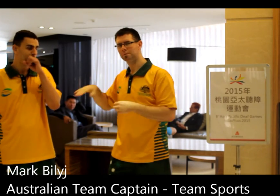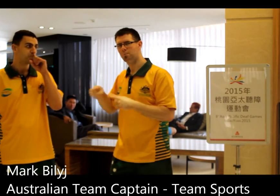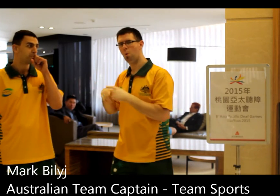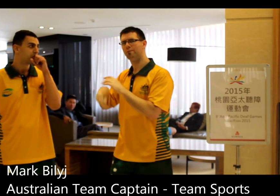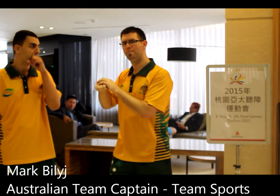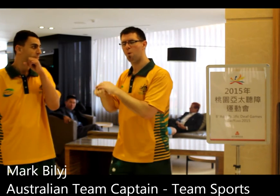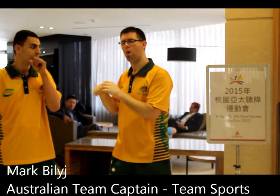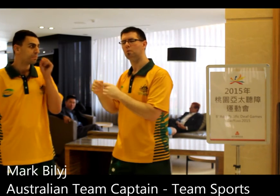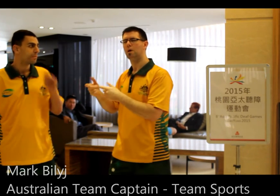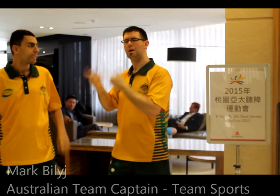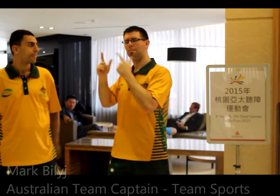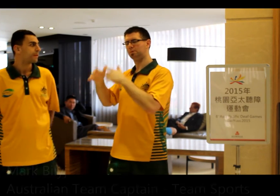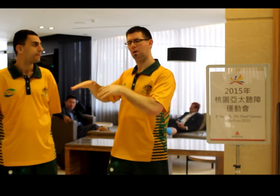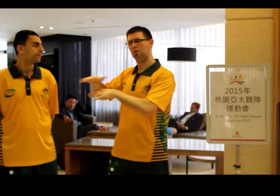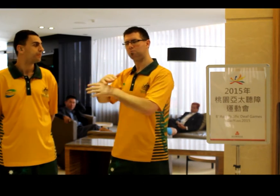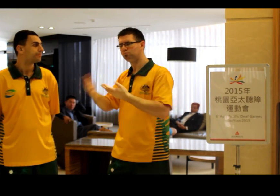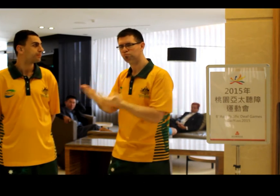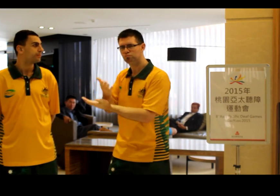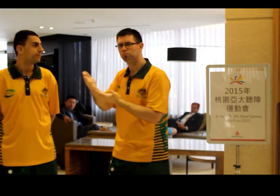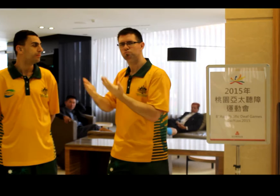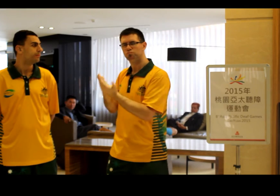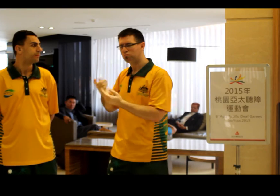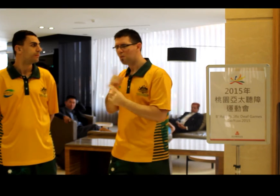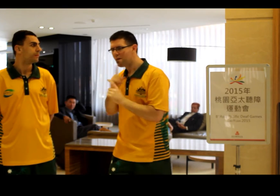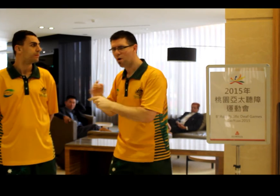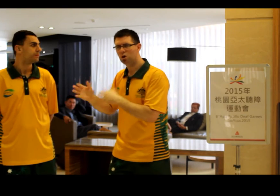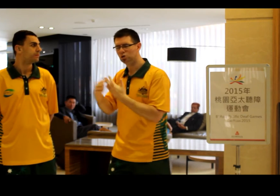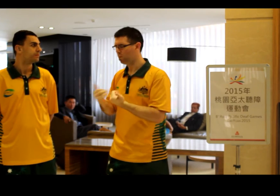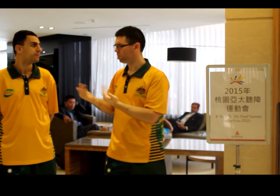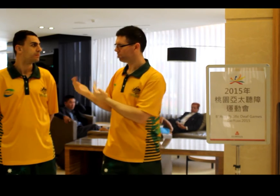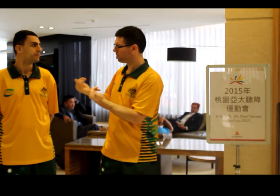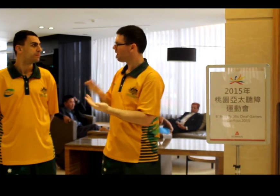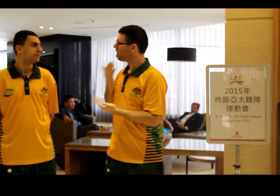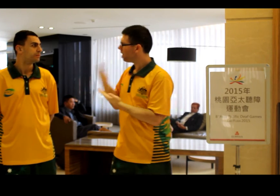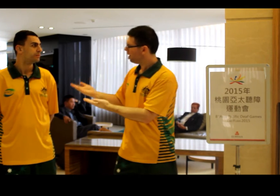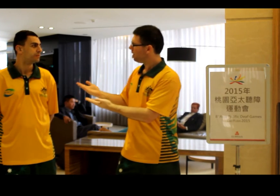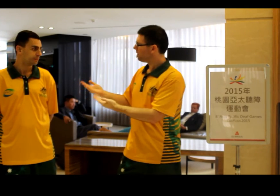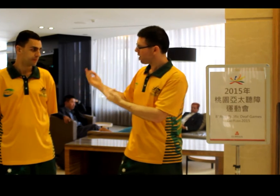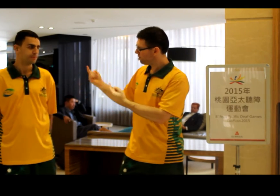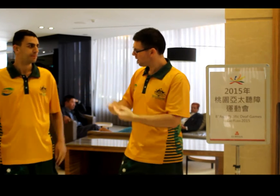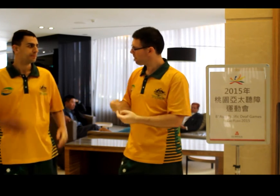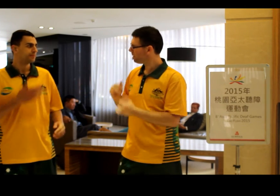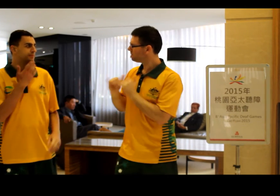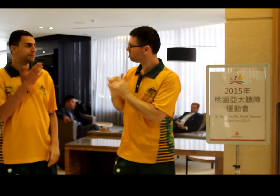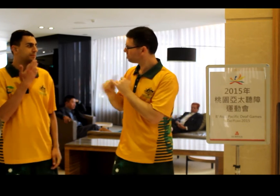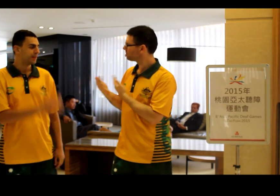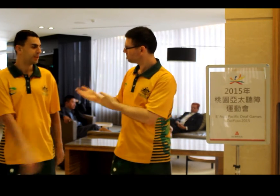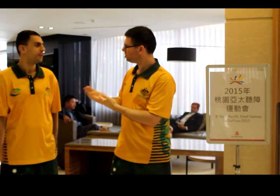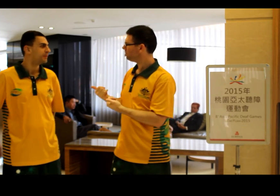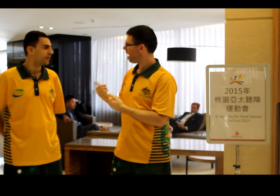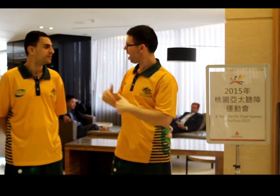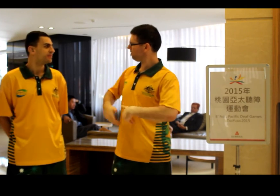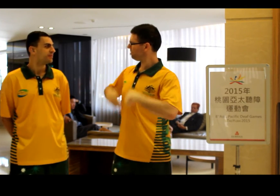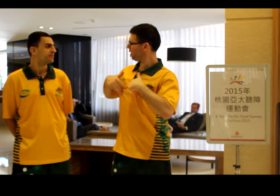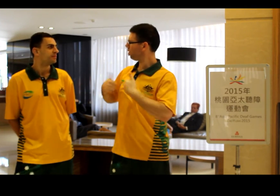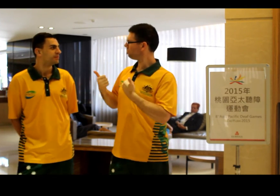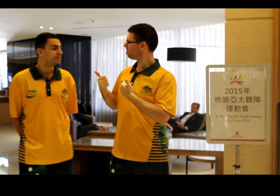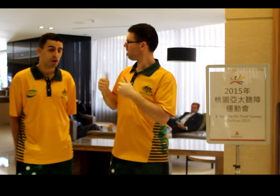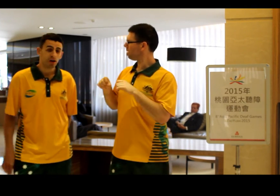captains. So we selected somebody from the team sports who could be there for advice and so on. So welcome, Mark. Thank you for agreeing to talk to us